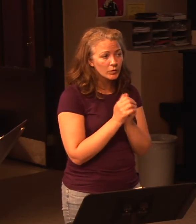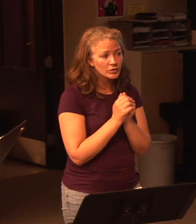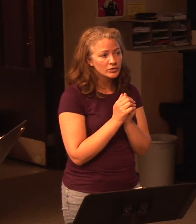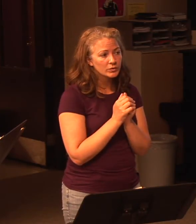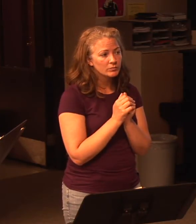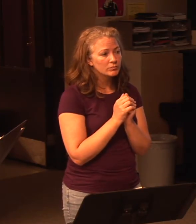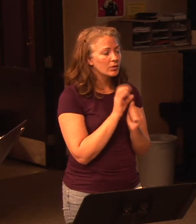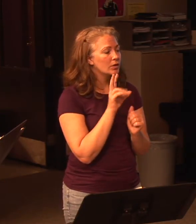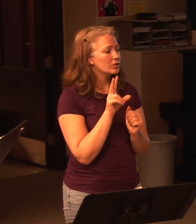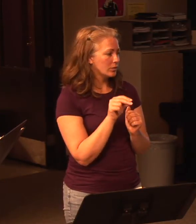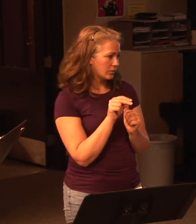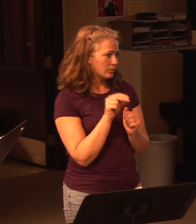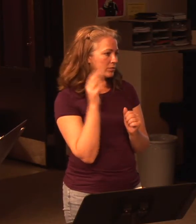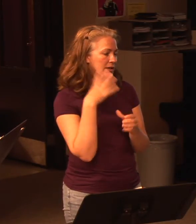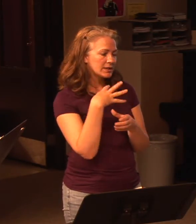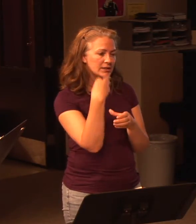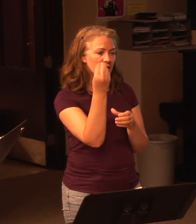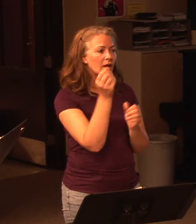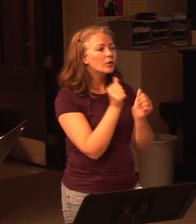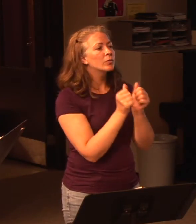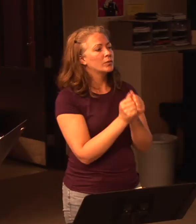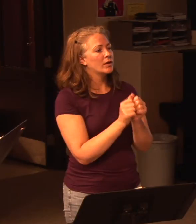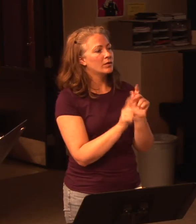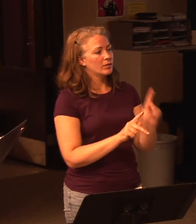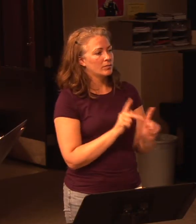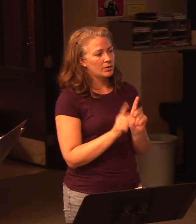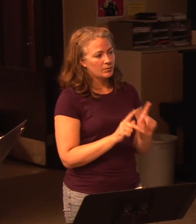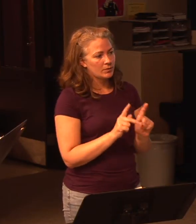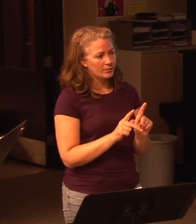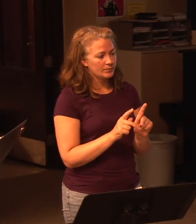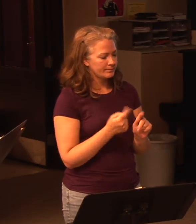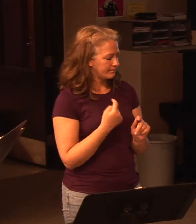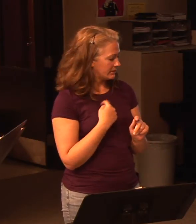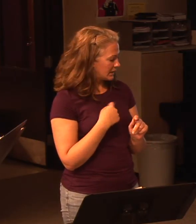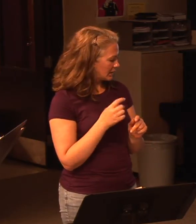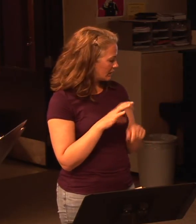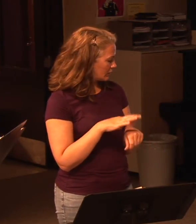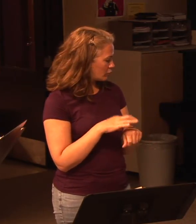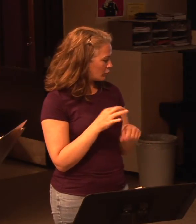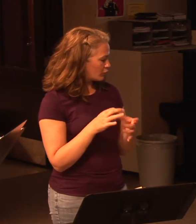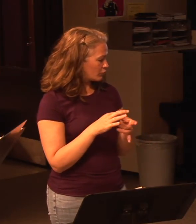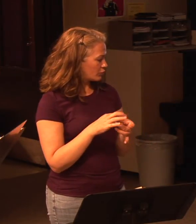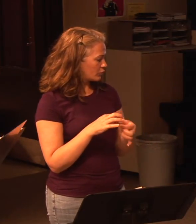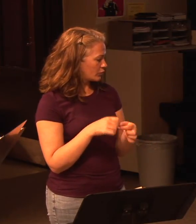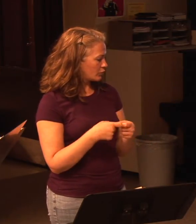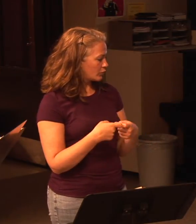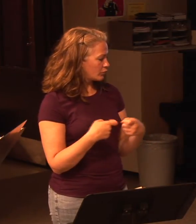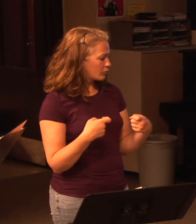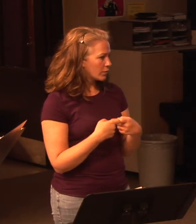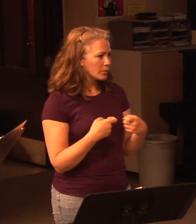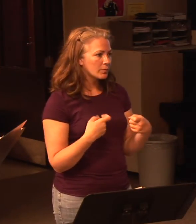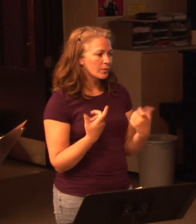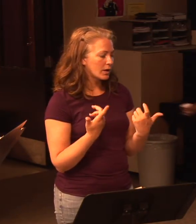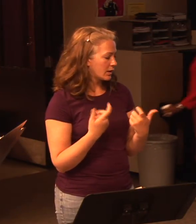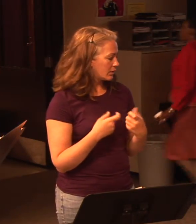not where the people are. He's meeting with them and talking where they are. I had a rubber band up here, and I'd see them disappear, and I